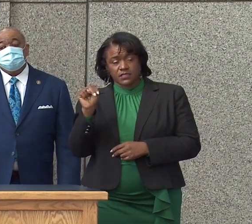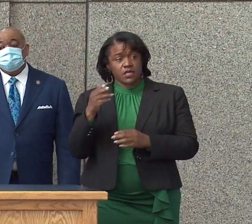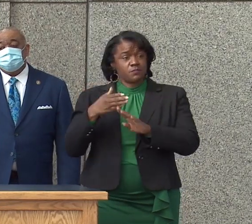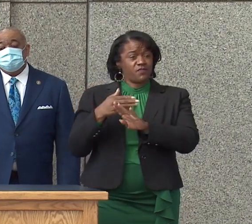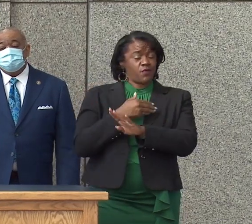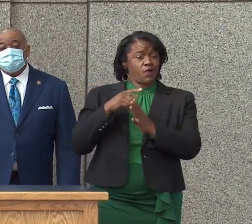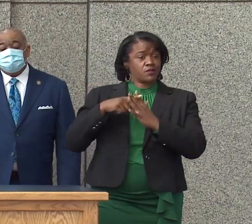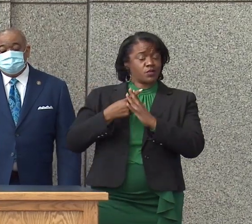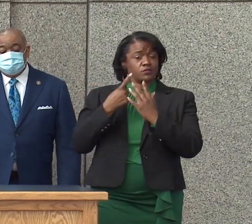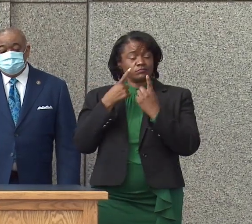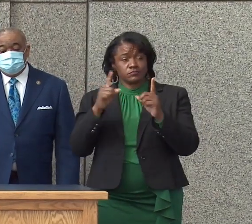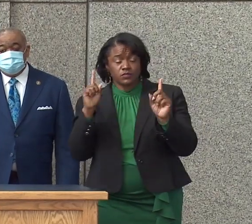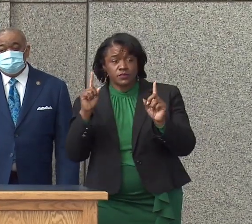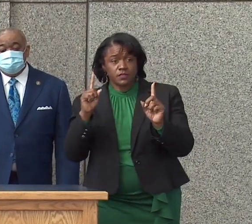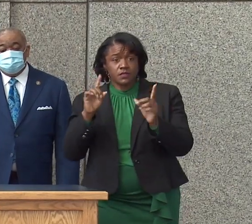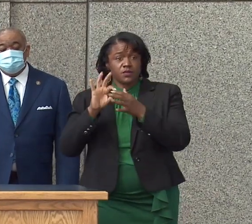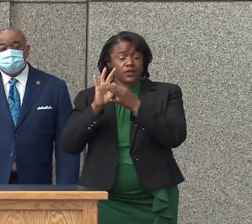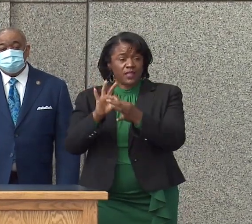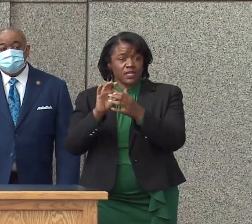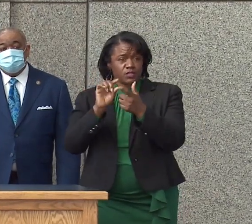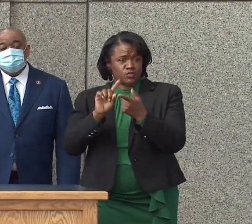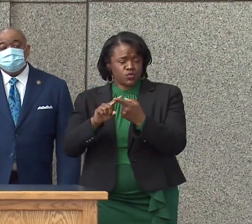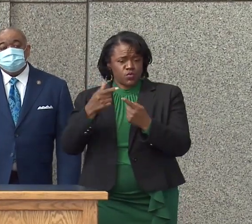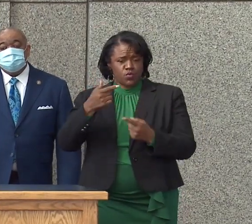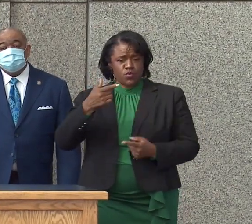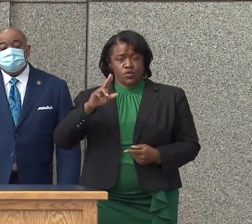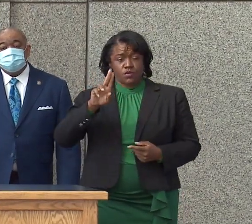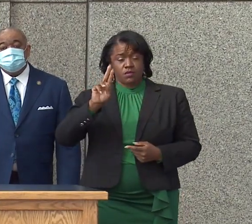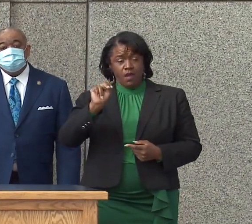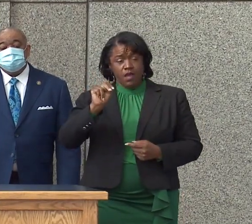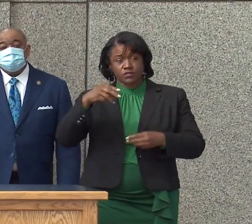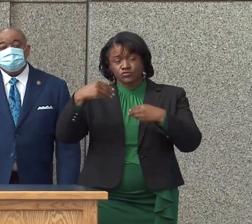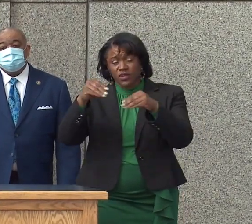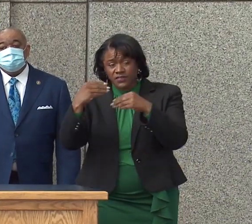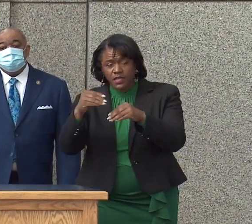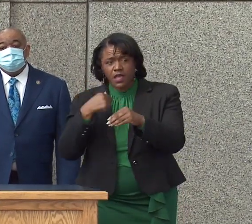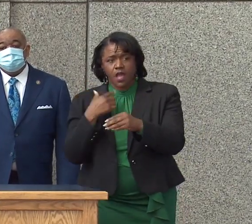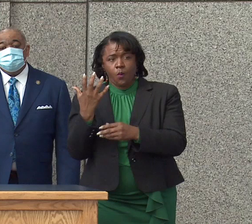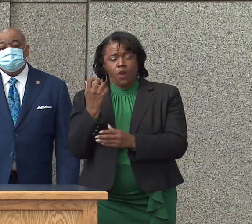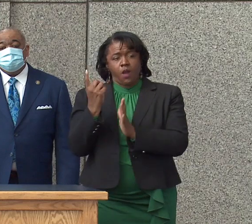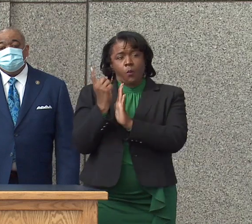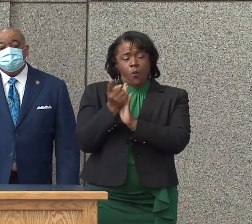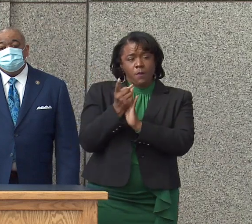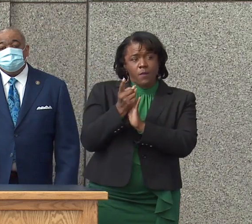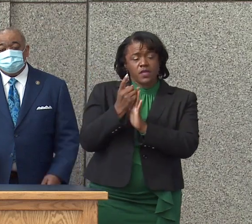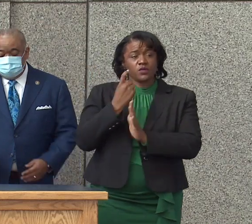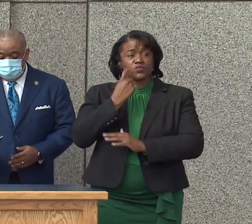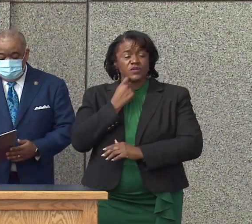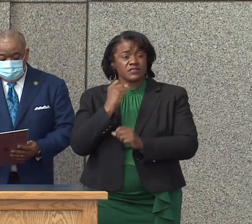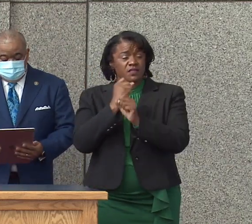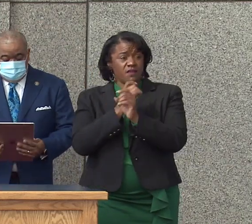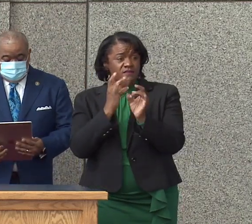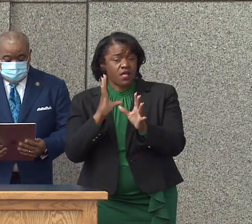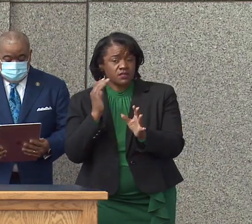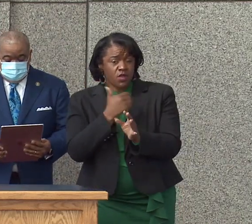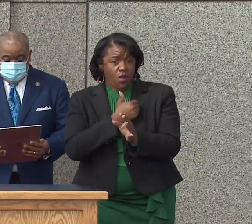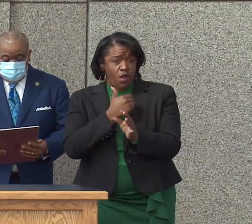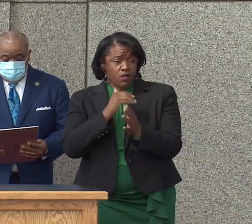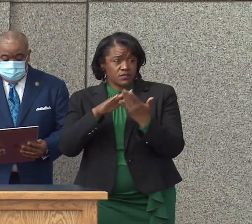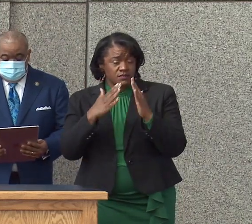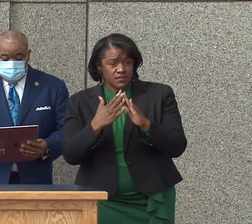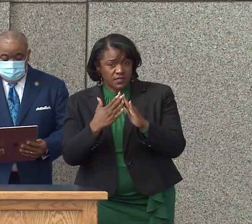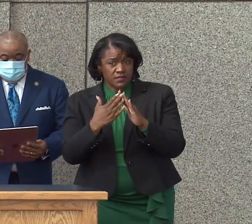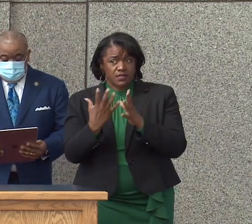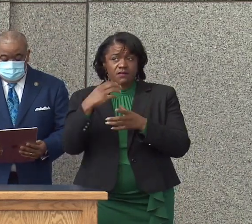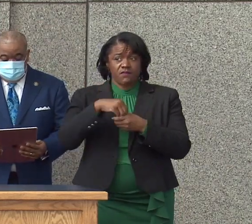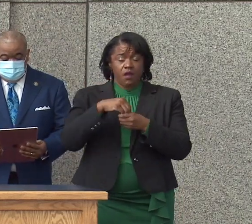into our main announcement related to gun trafficking, I want to take a moment to address the recent violence in our city, which has